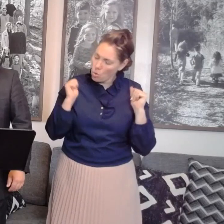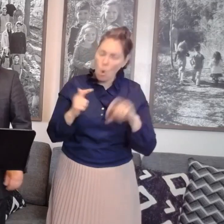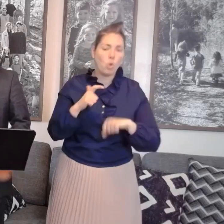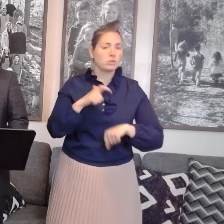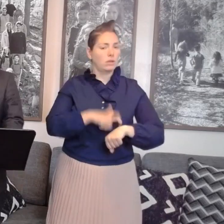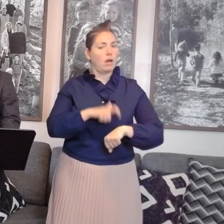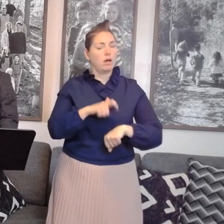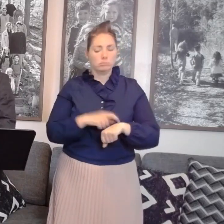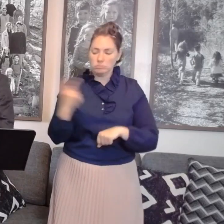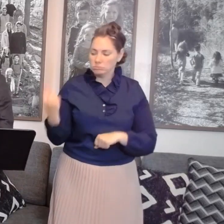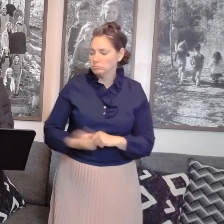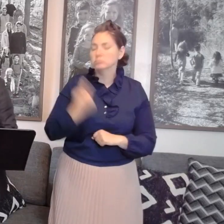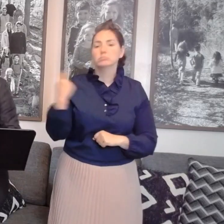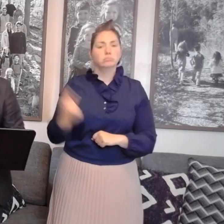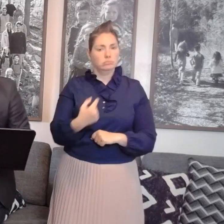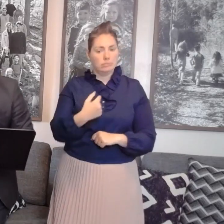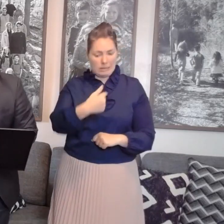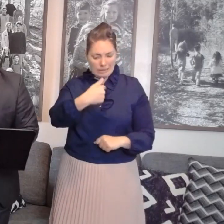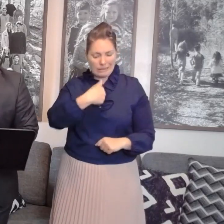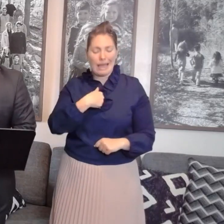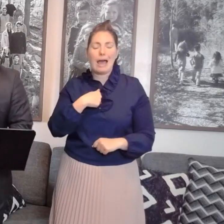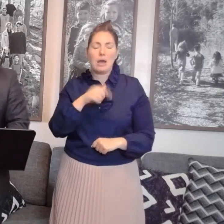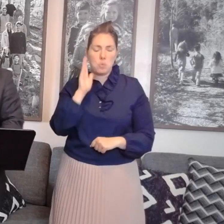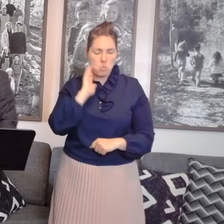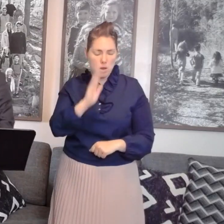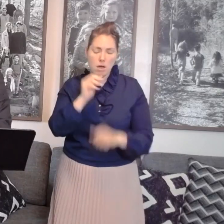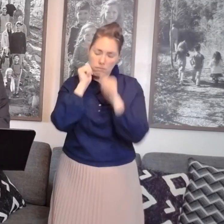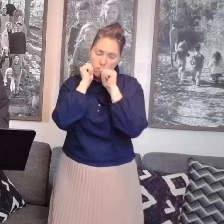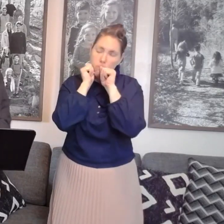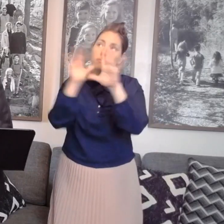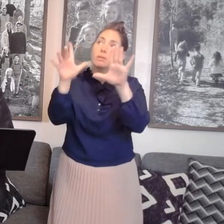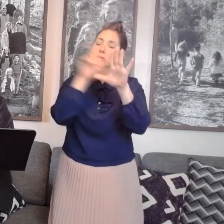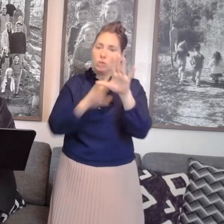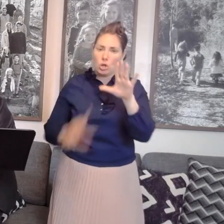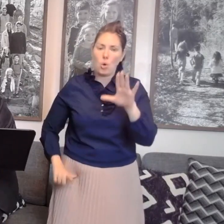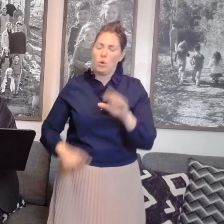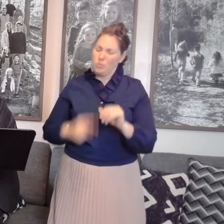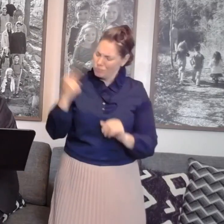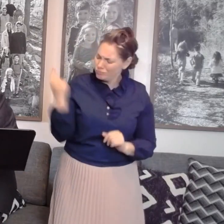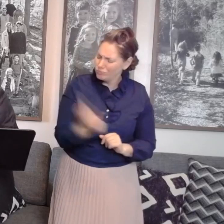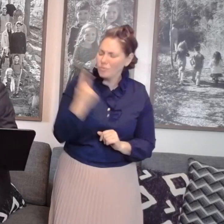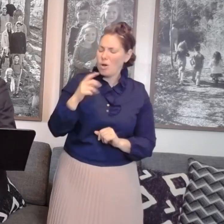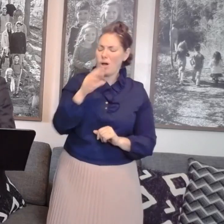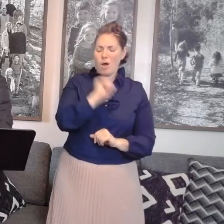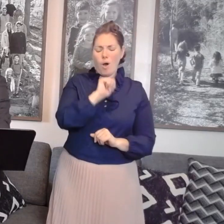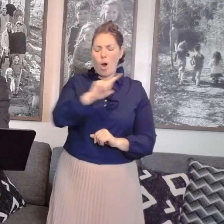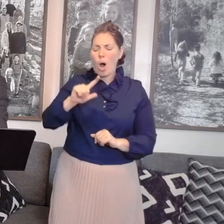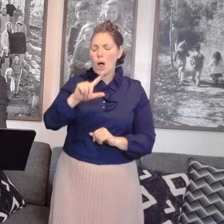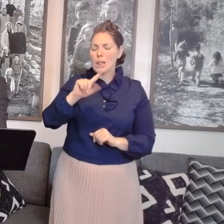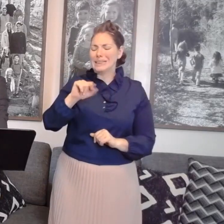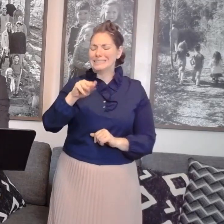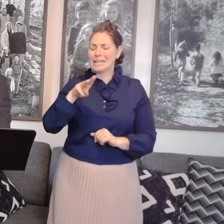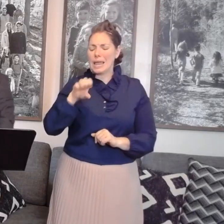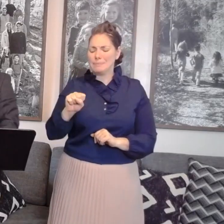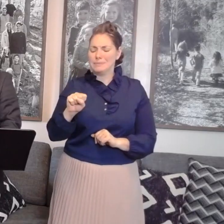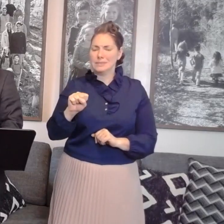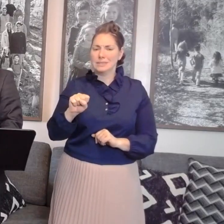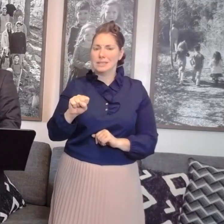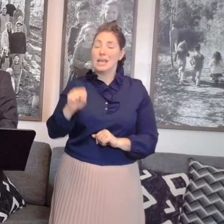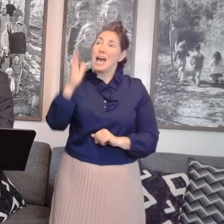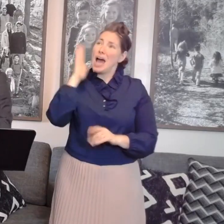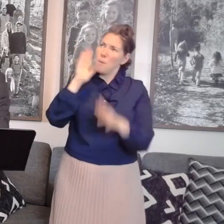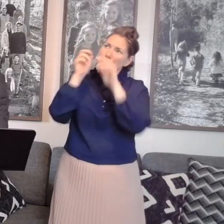times, I will bless the Lord at all times. I'll bless